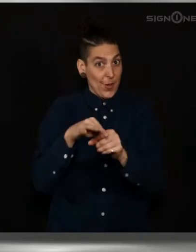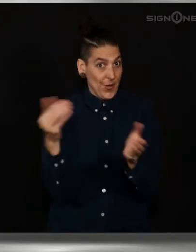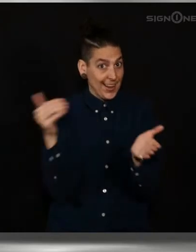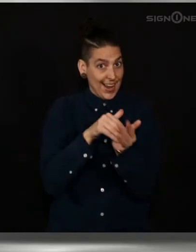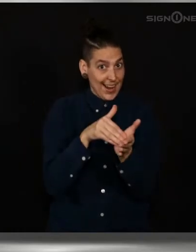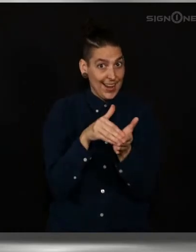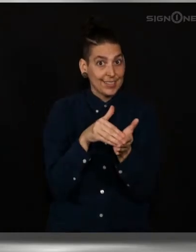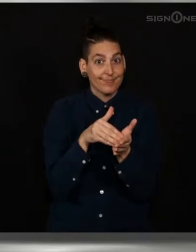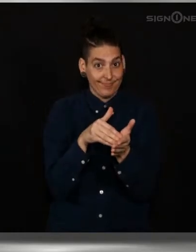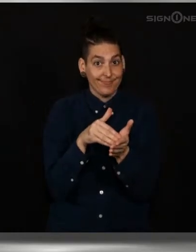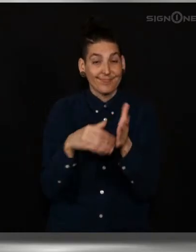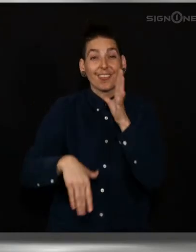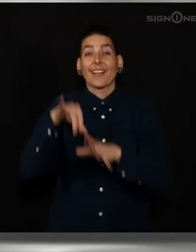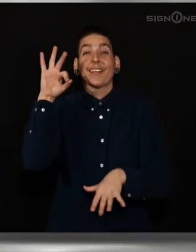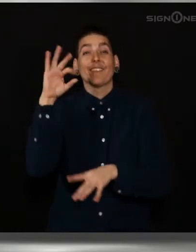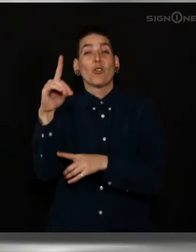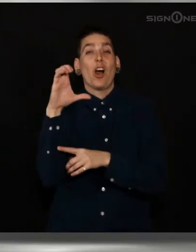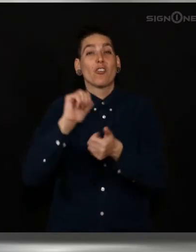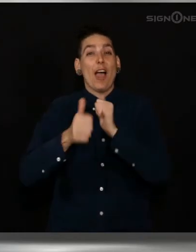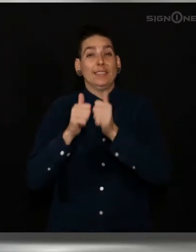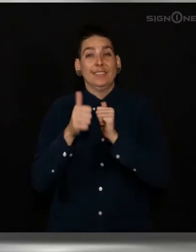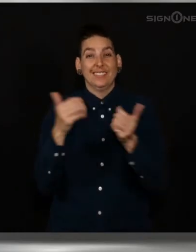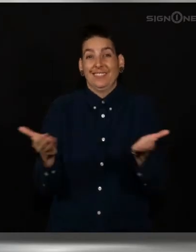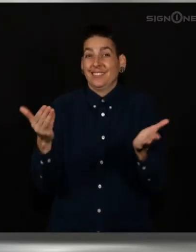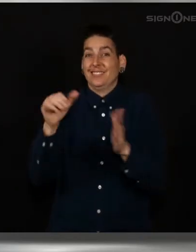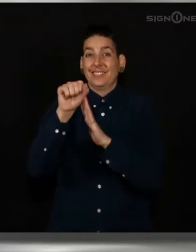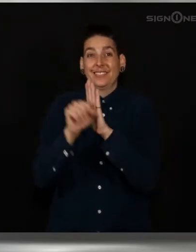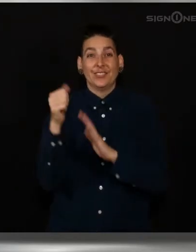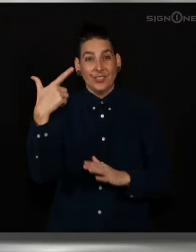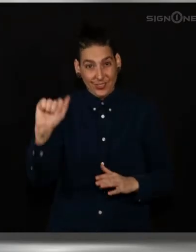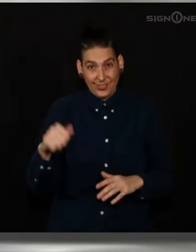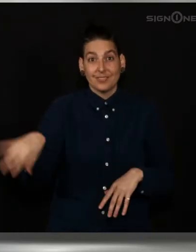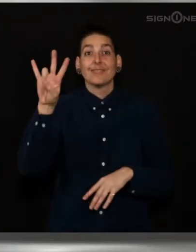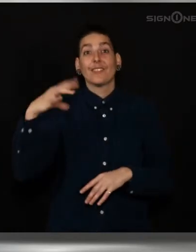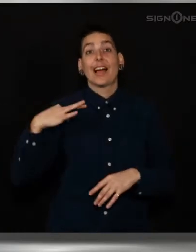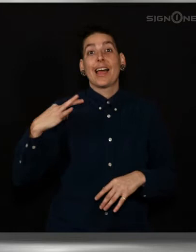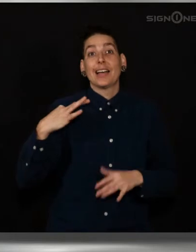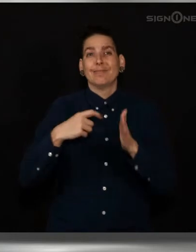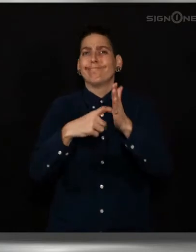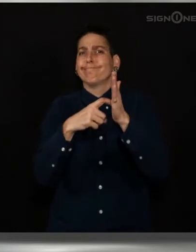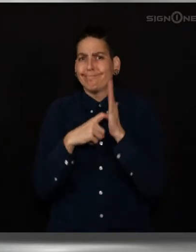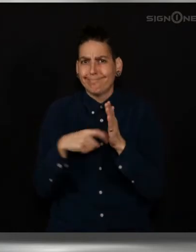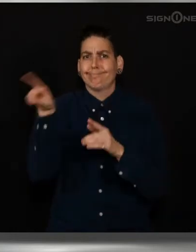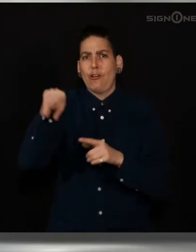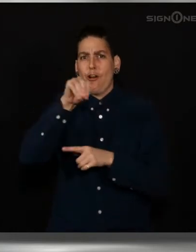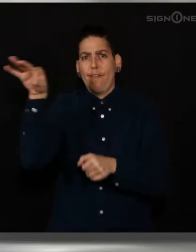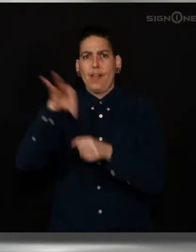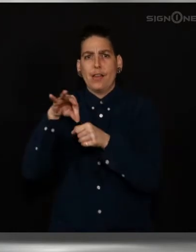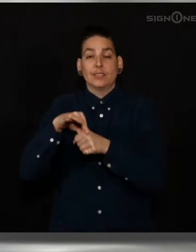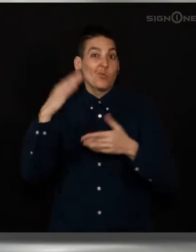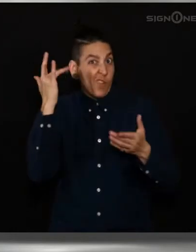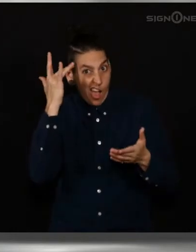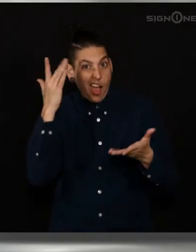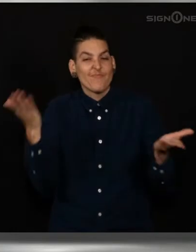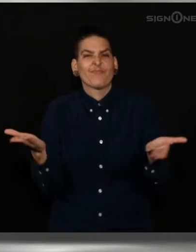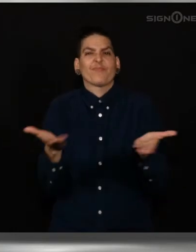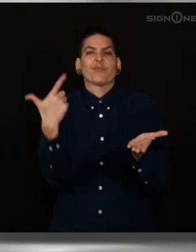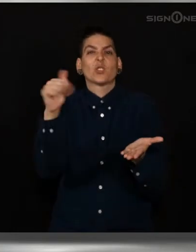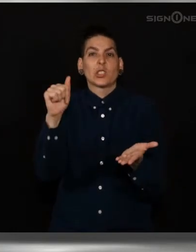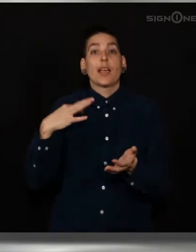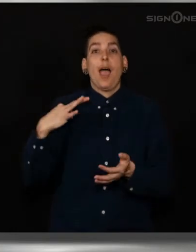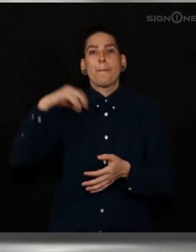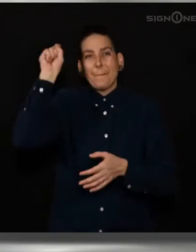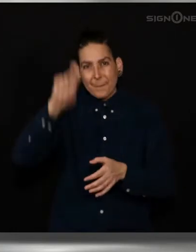them require a runoff election. In Georgia, a candidate must win at least 50% of the vote to be declared the winner. If no one